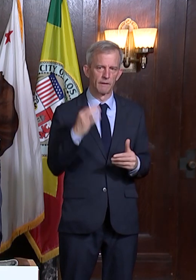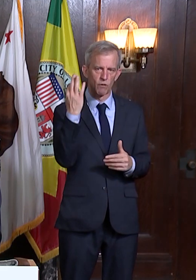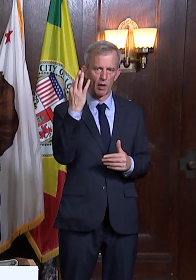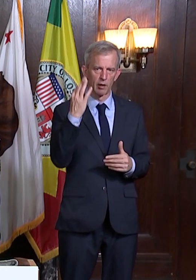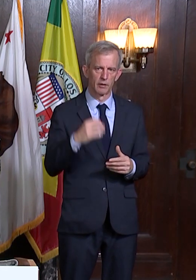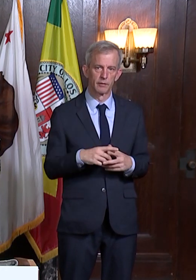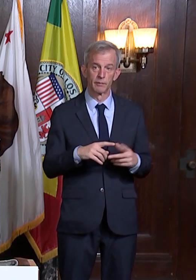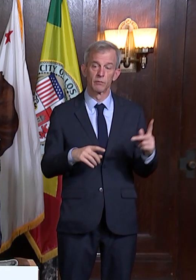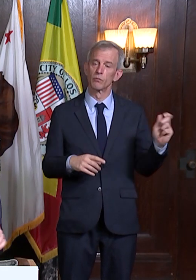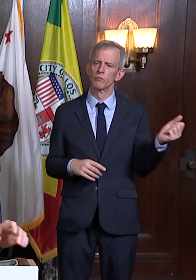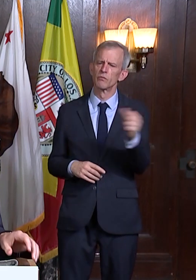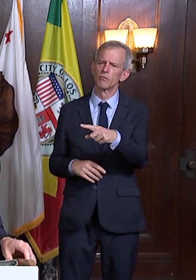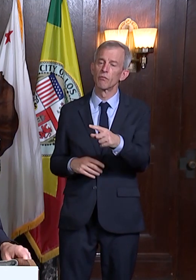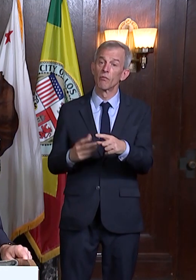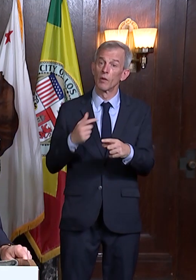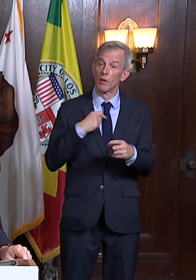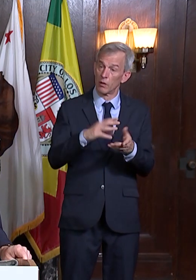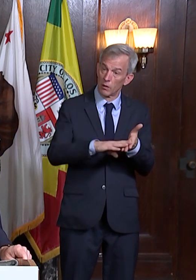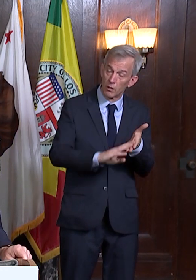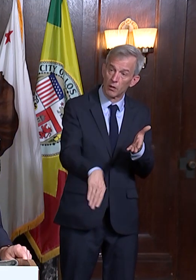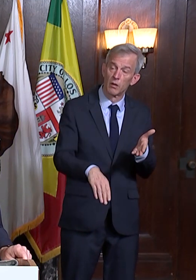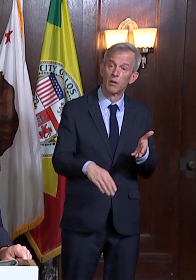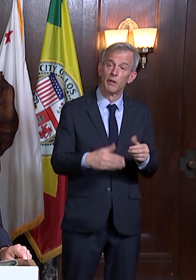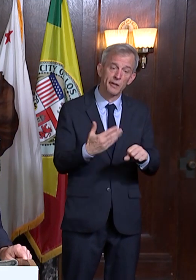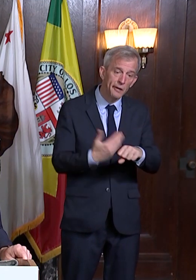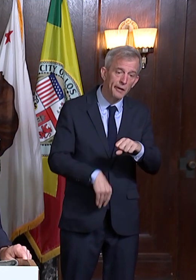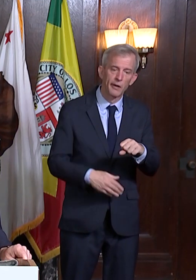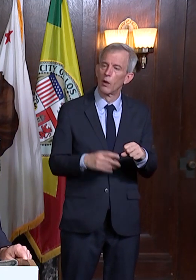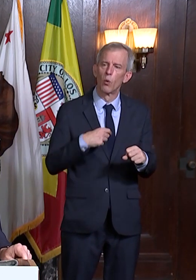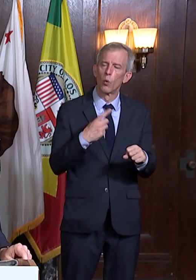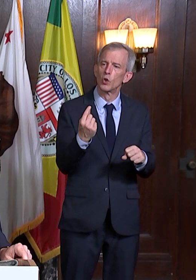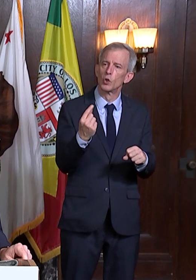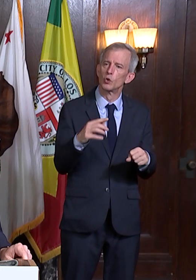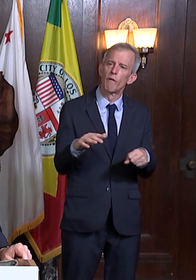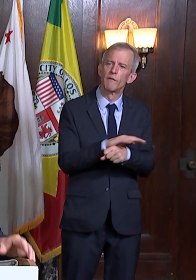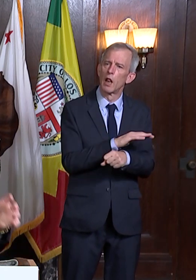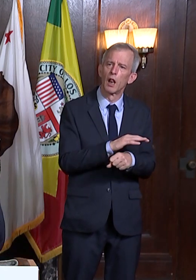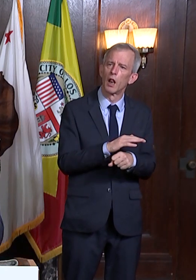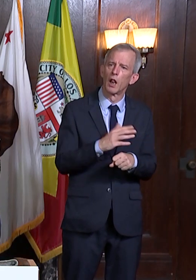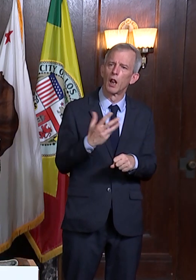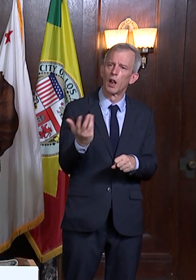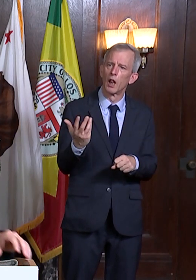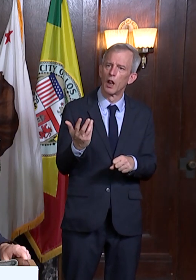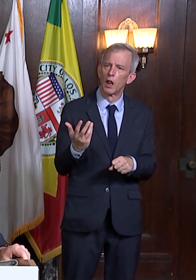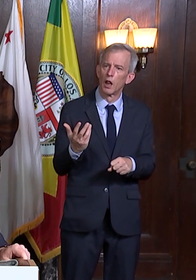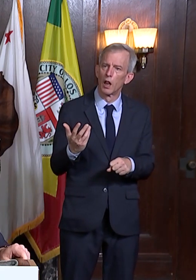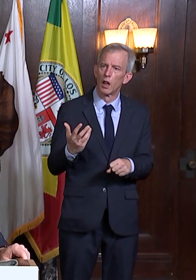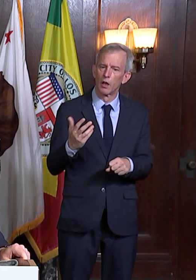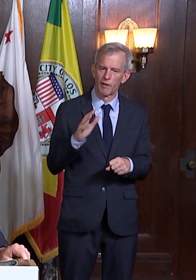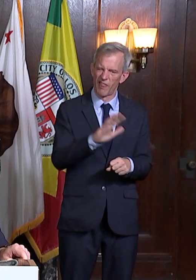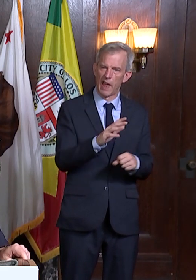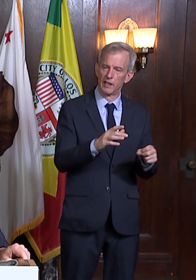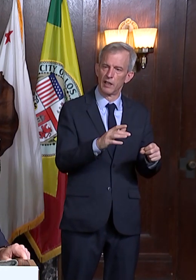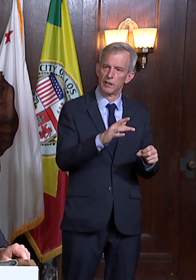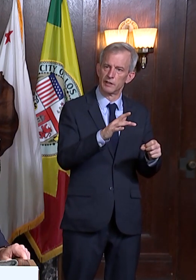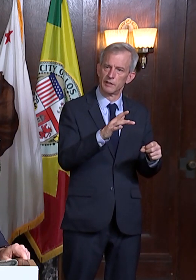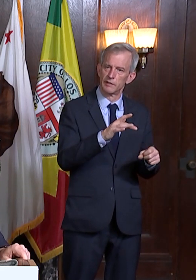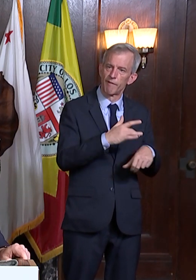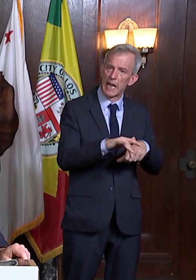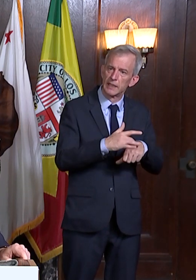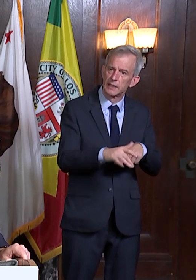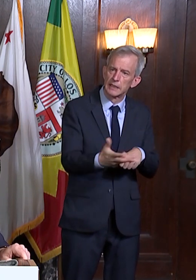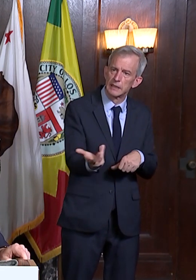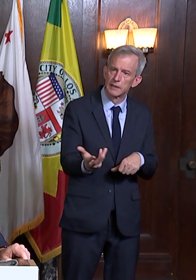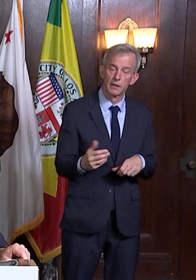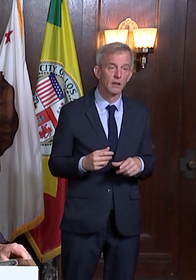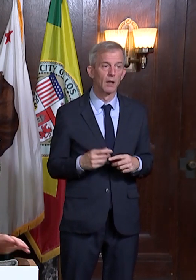in for those vacancies, including for law enforcement? You know, I've asked all department heads, including our chiefs of our fire department, police department,